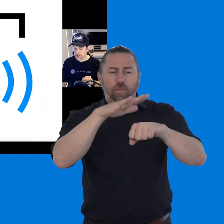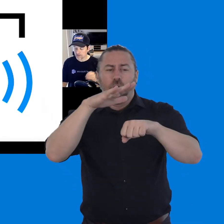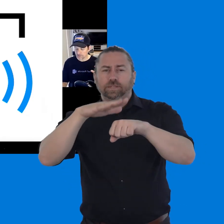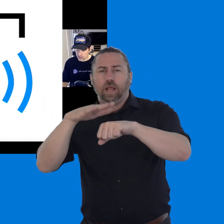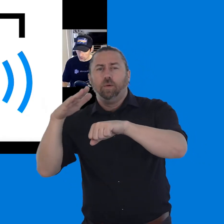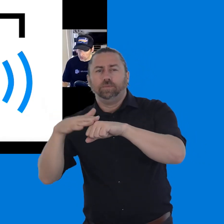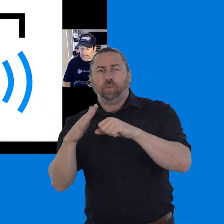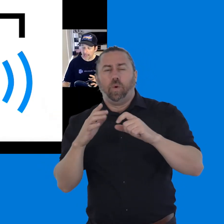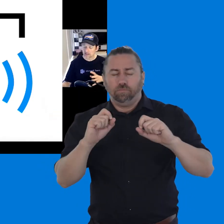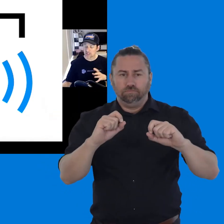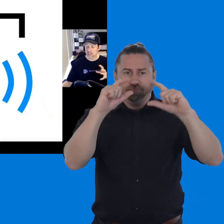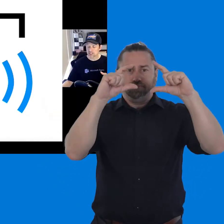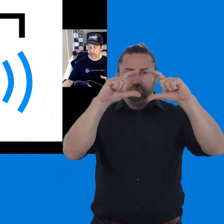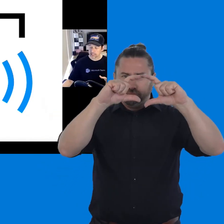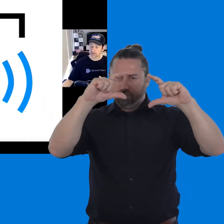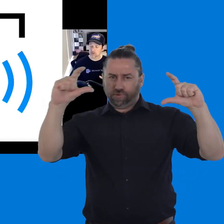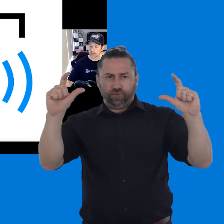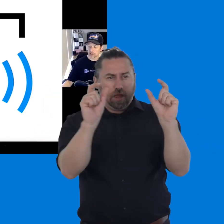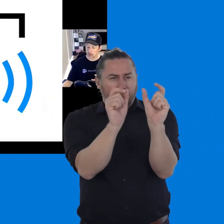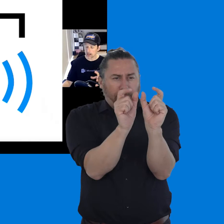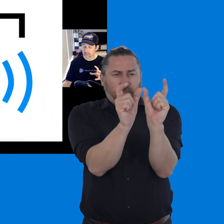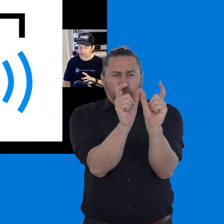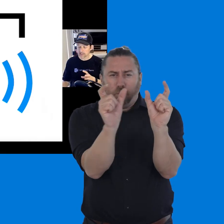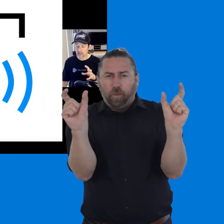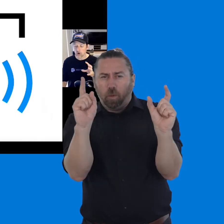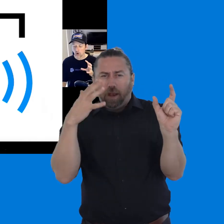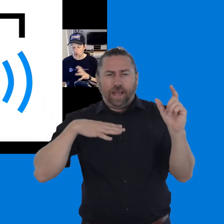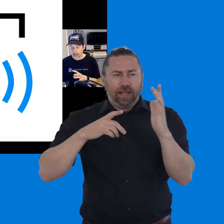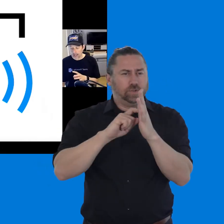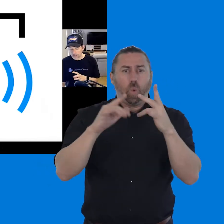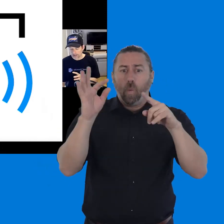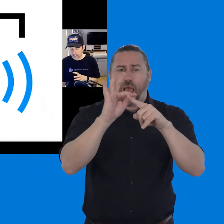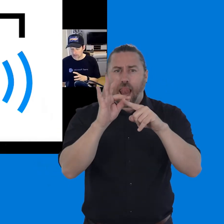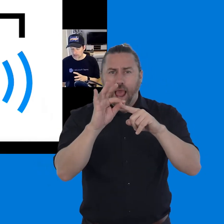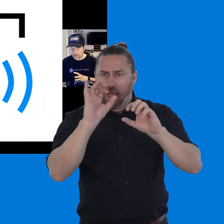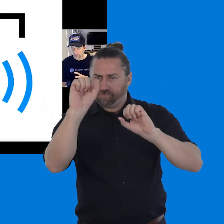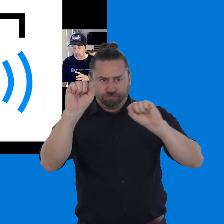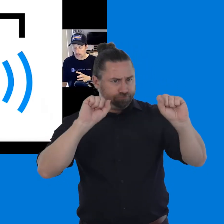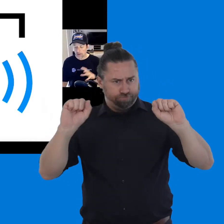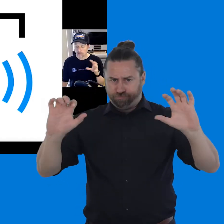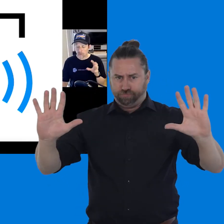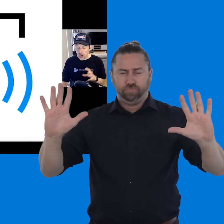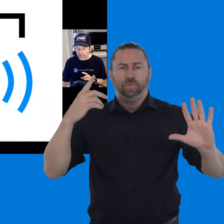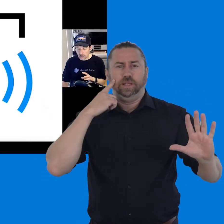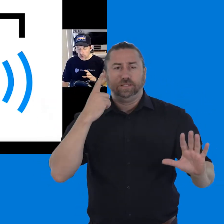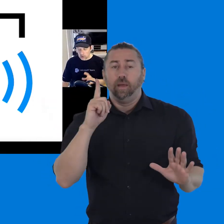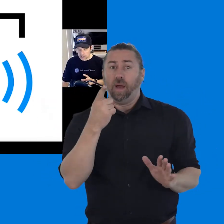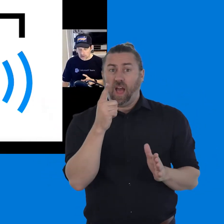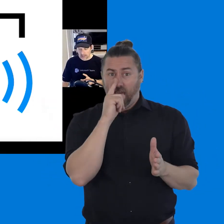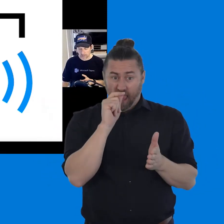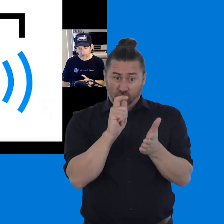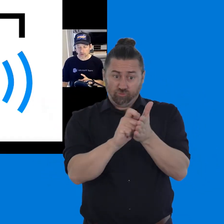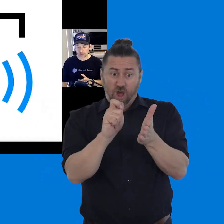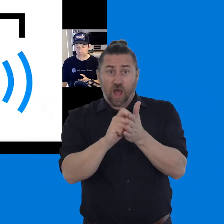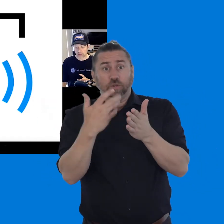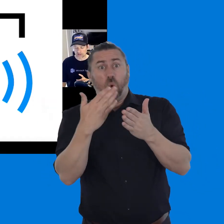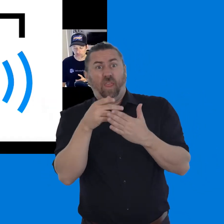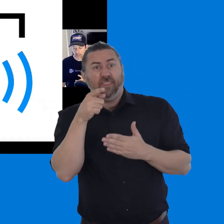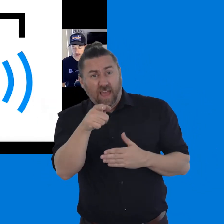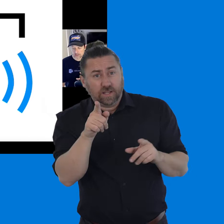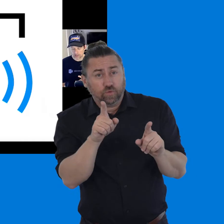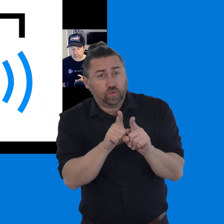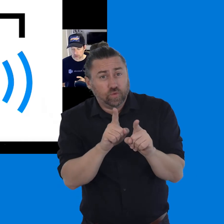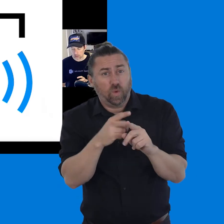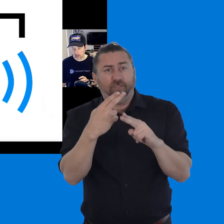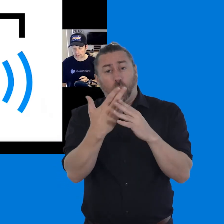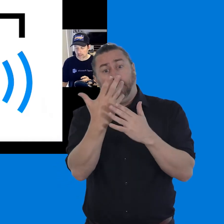provide options for visual layouts such as spacing between lines, letters, or color themes. But writing can also take place when the Immersive